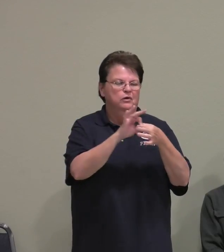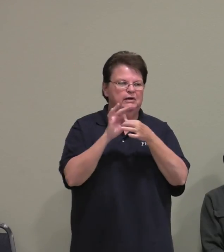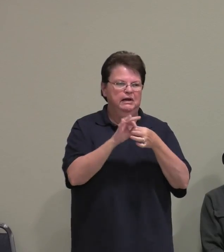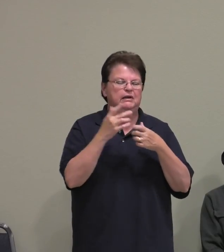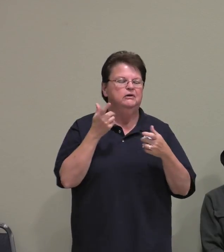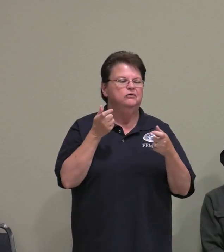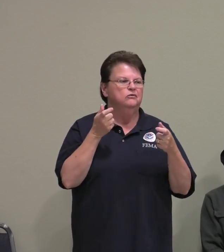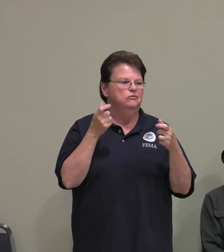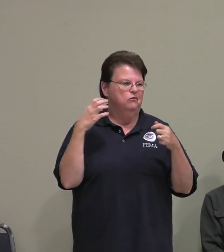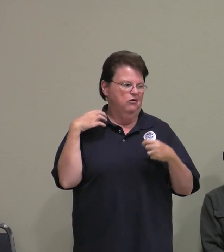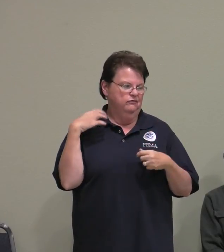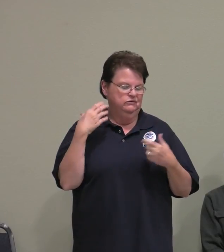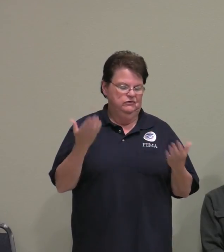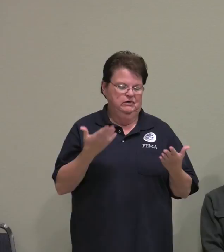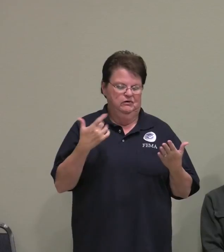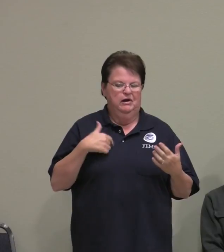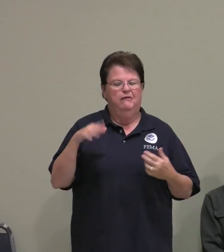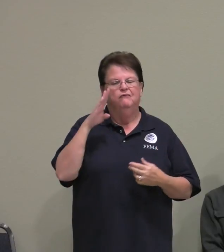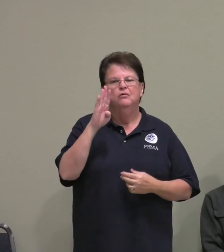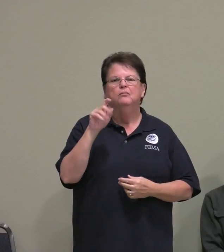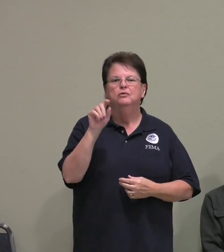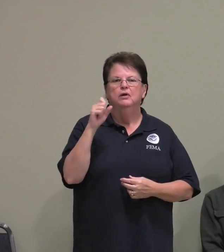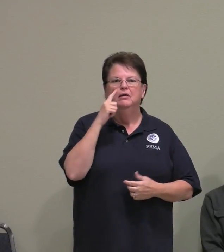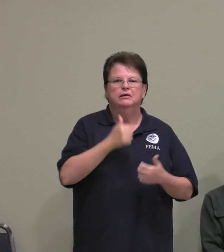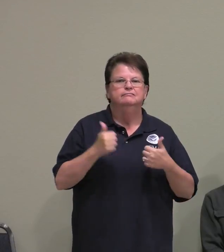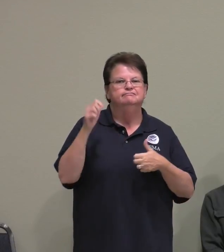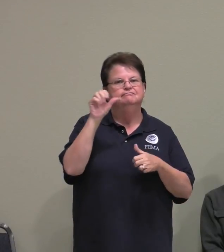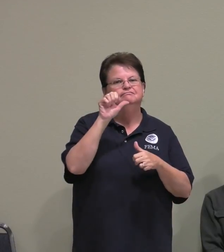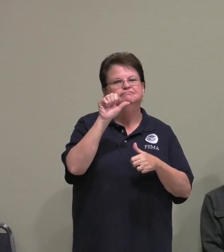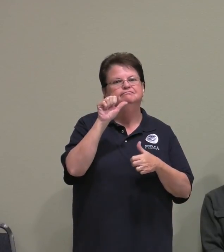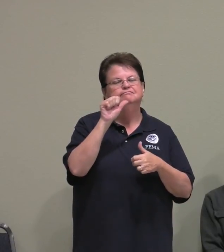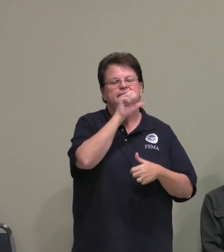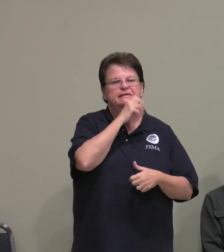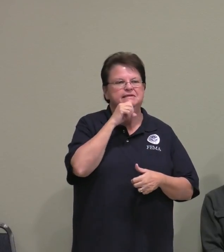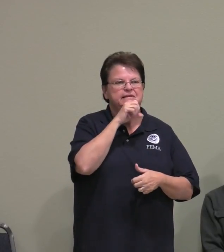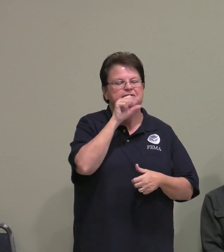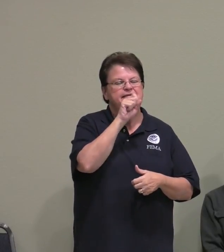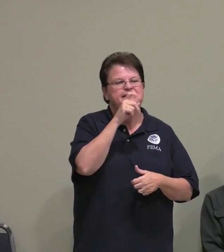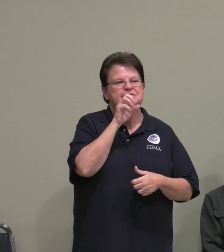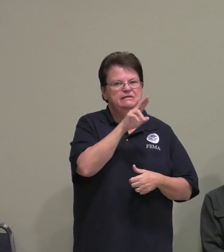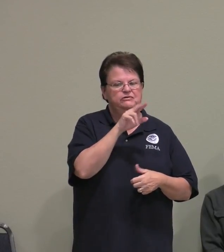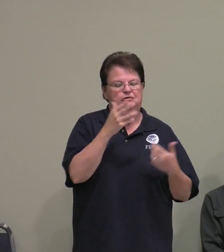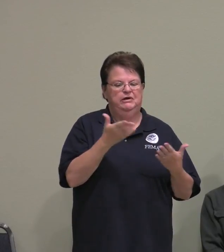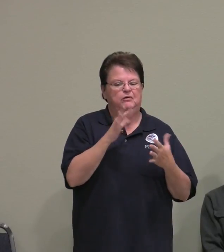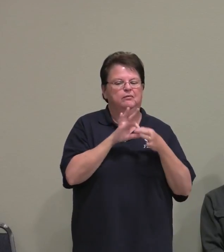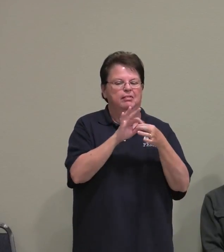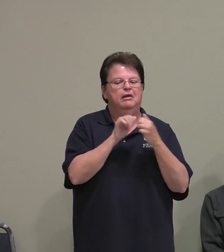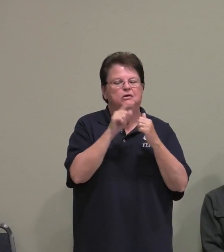federal official here for Butte County in relationship to the Camp Fire.